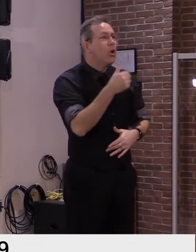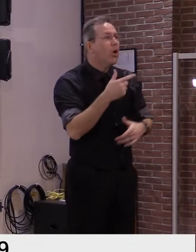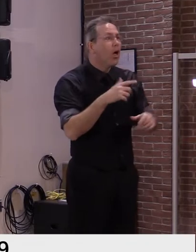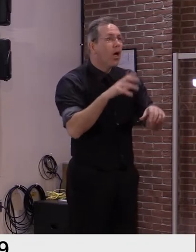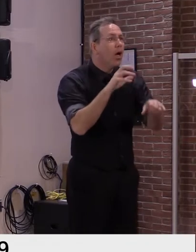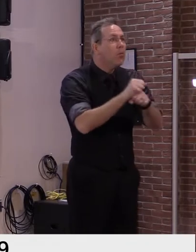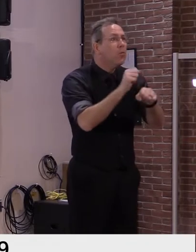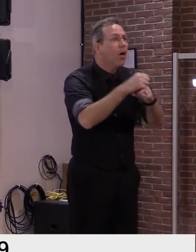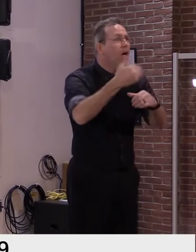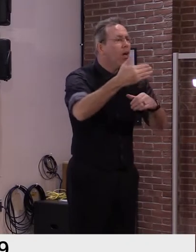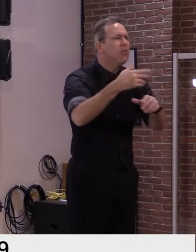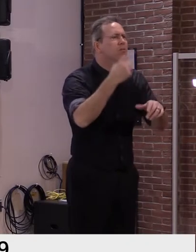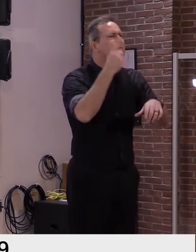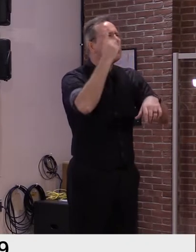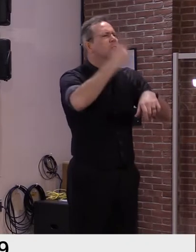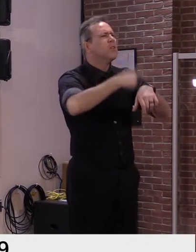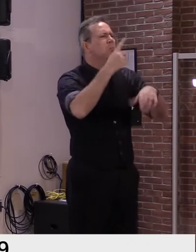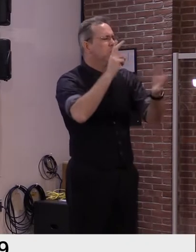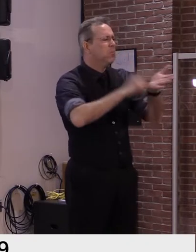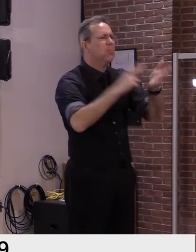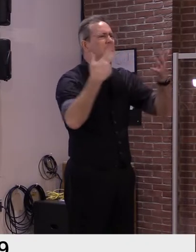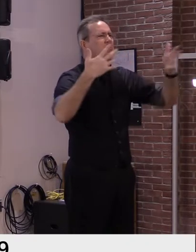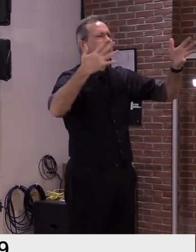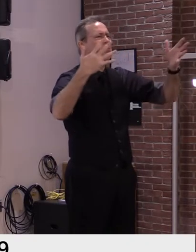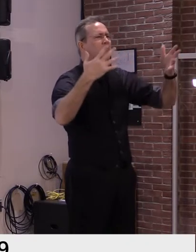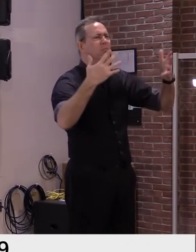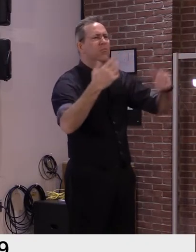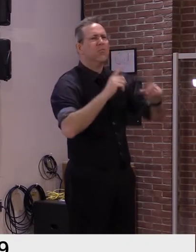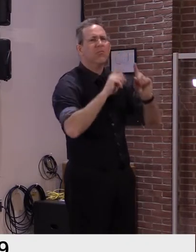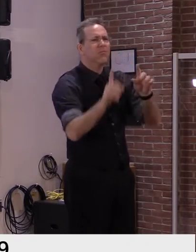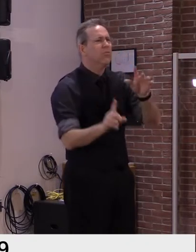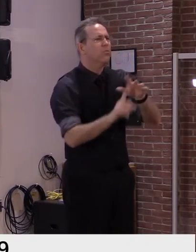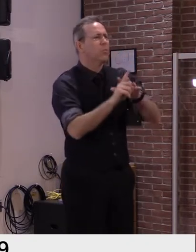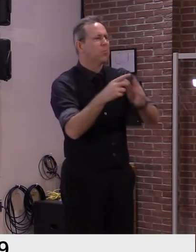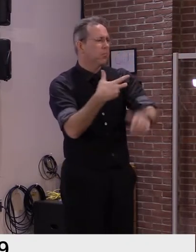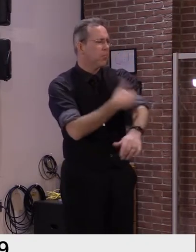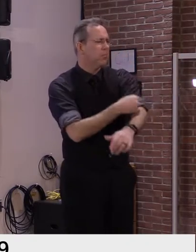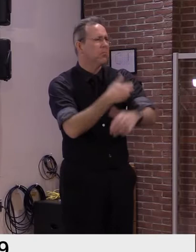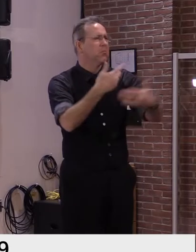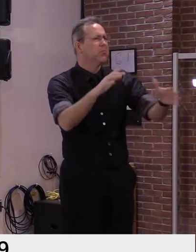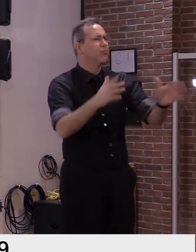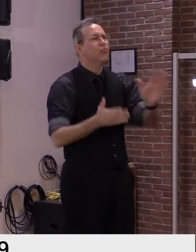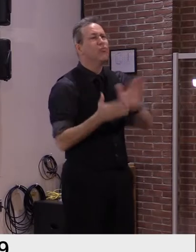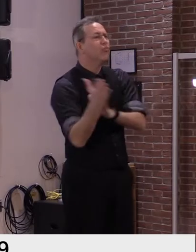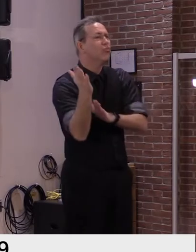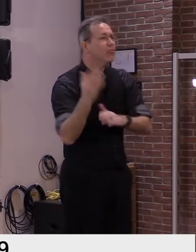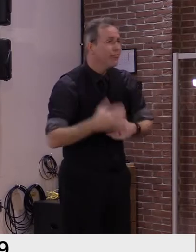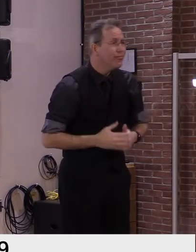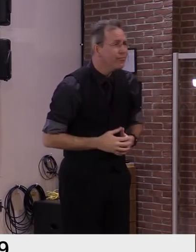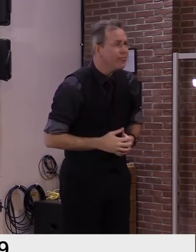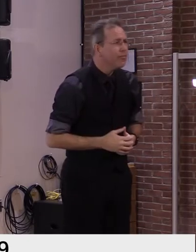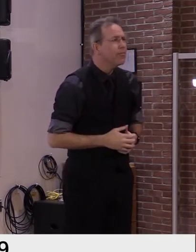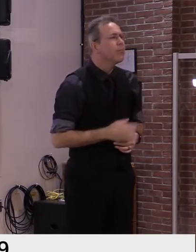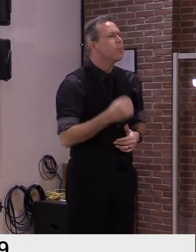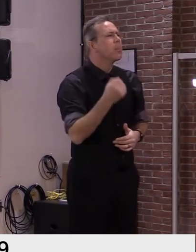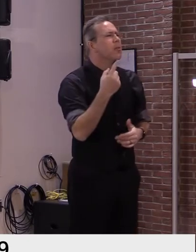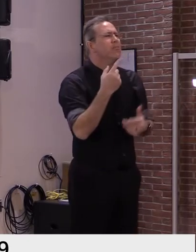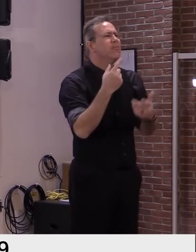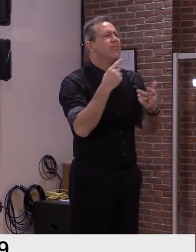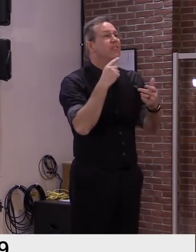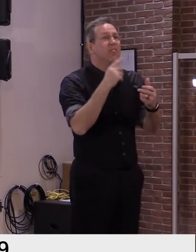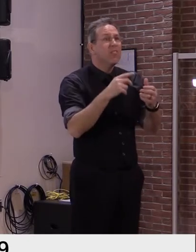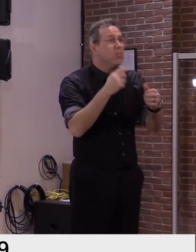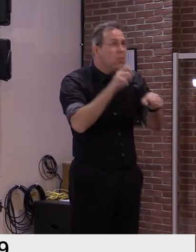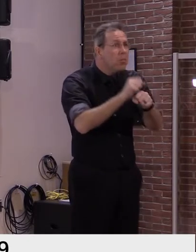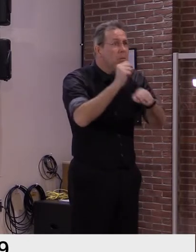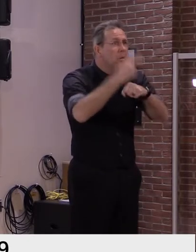you vaccinated fairly quickly. Making multiple appointments just prevents someone else from reserving a